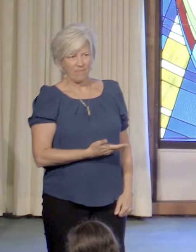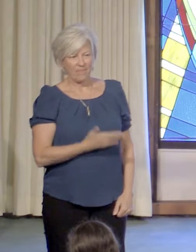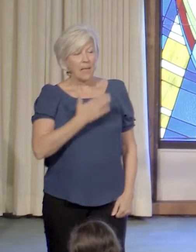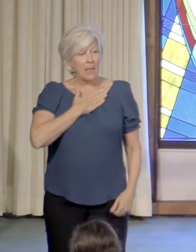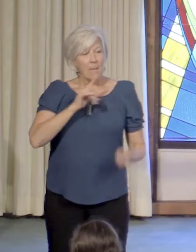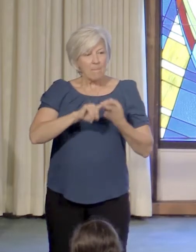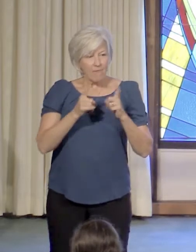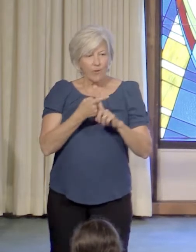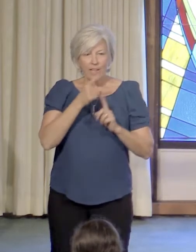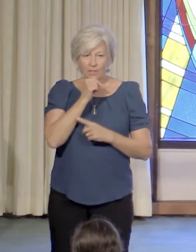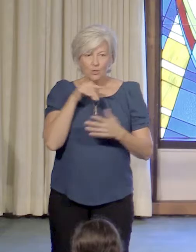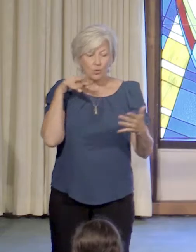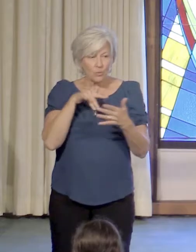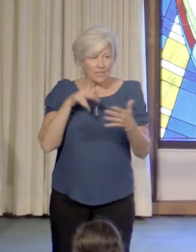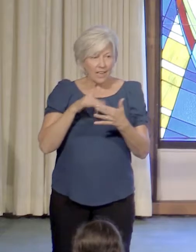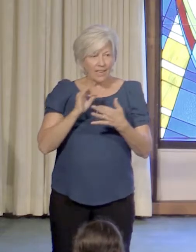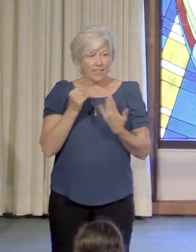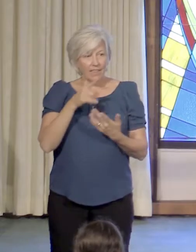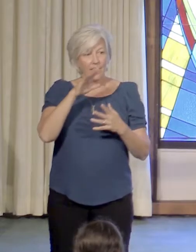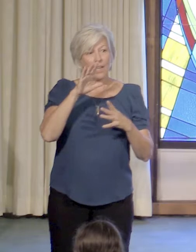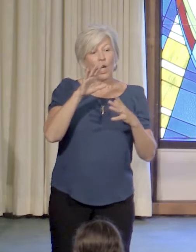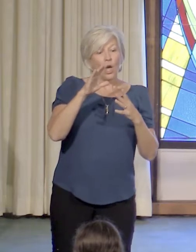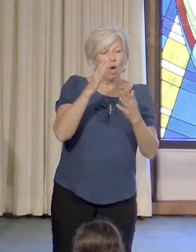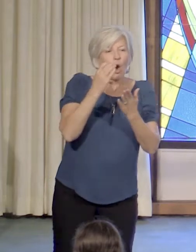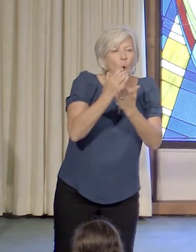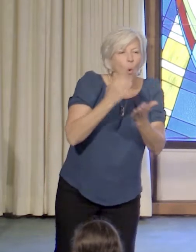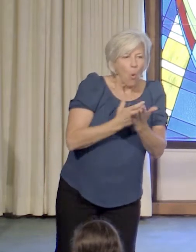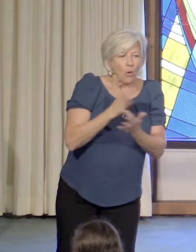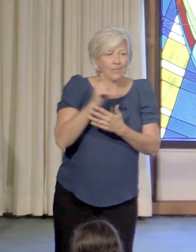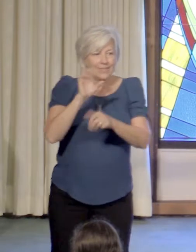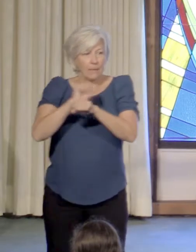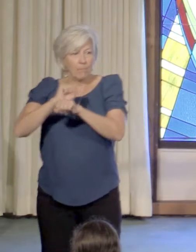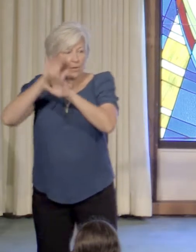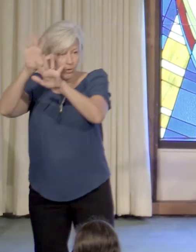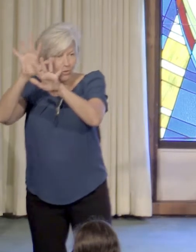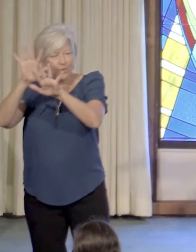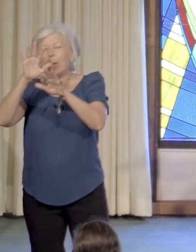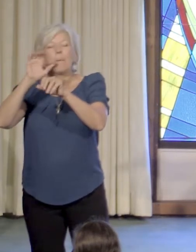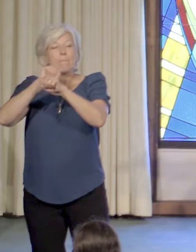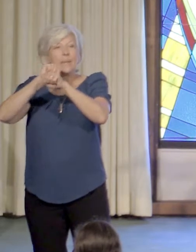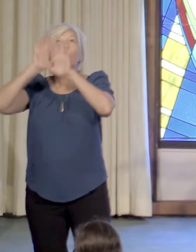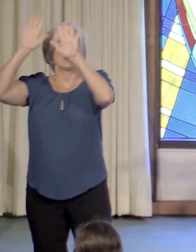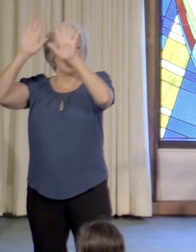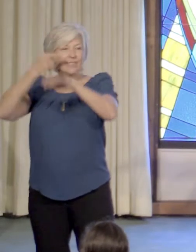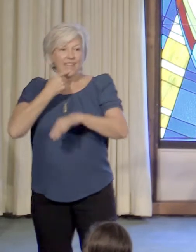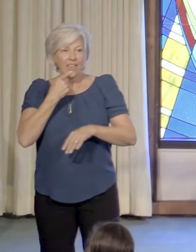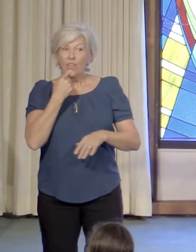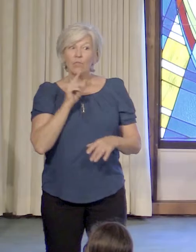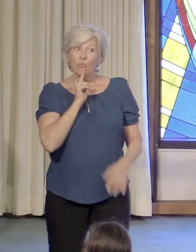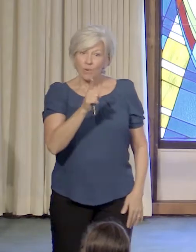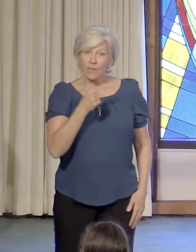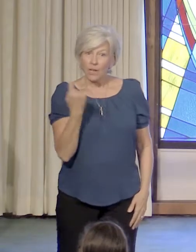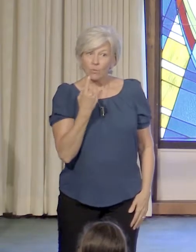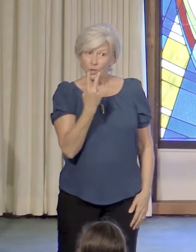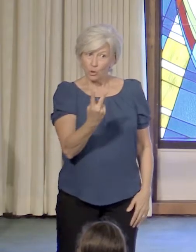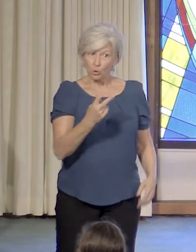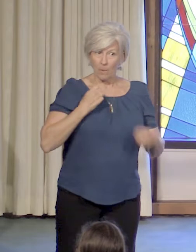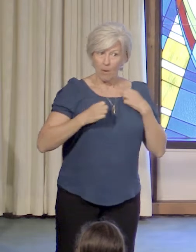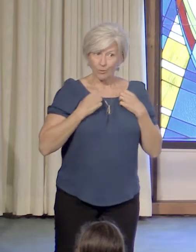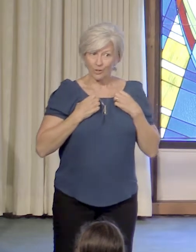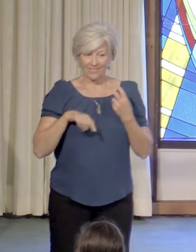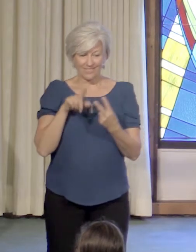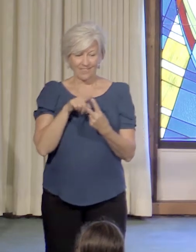in Miracles like to say that there are really only two emotions, love and fear. And